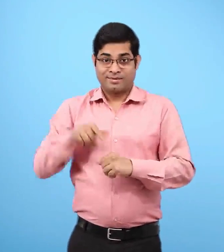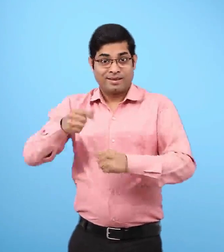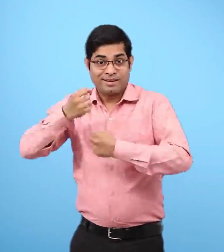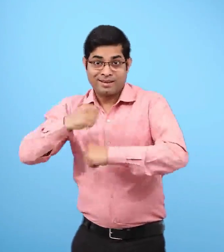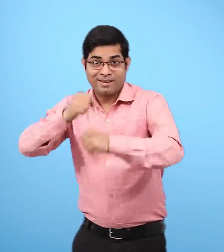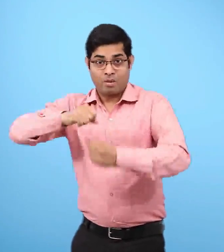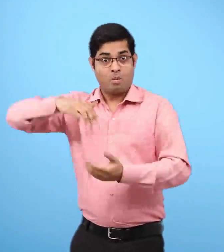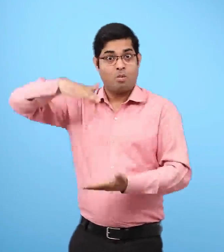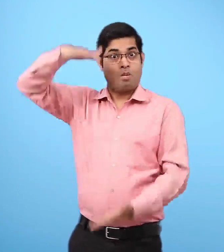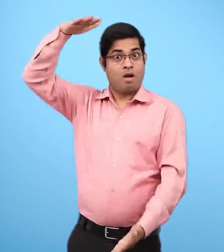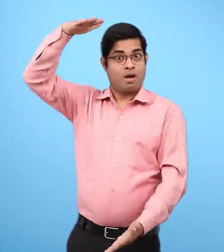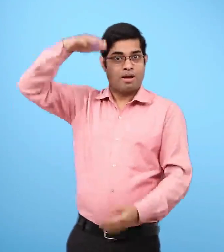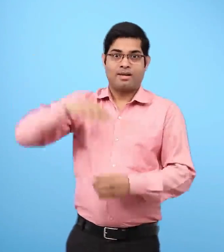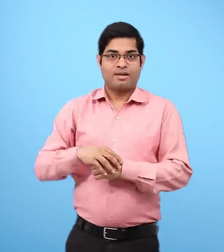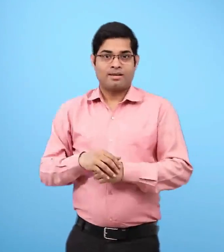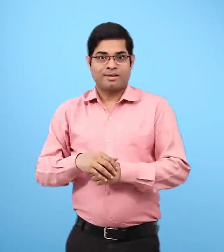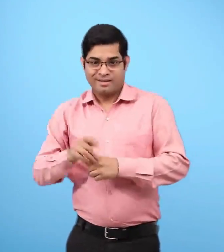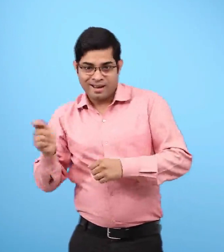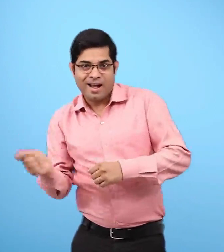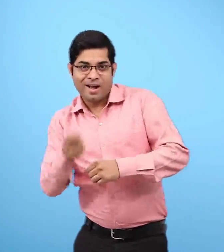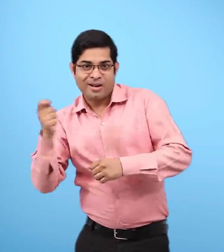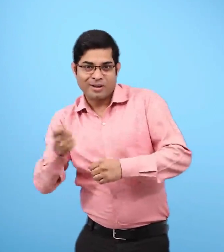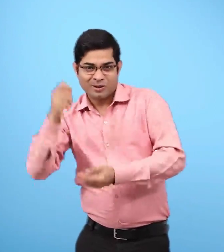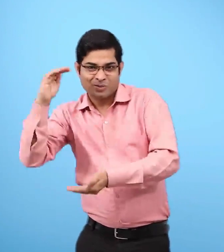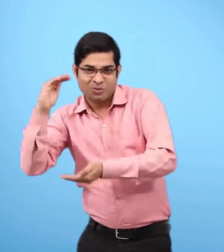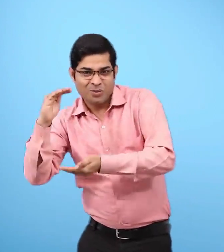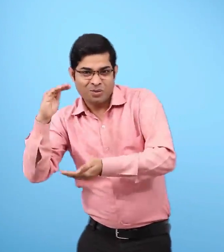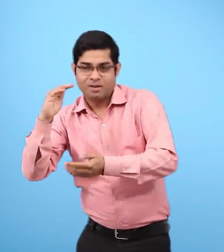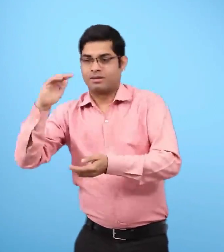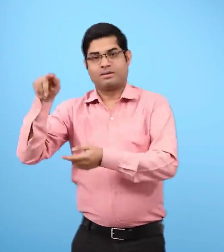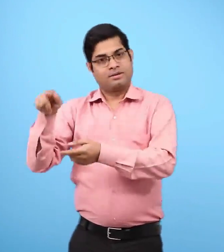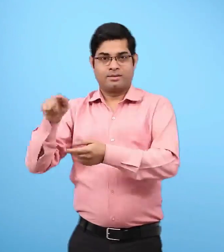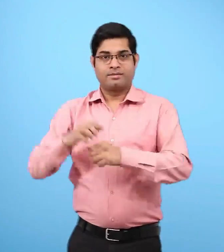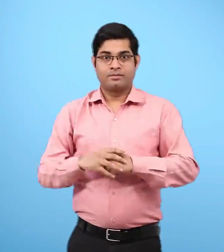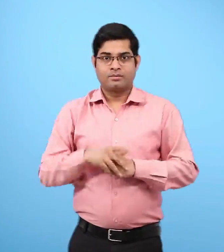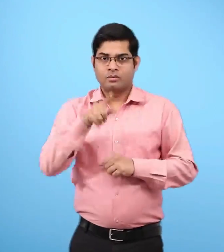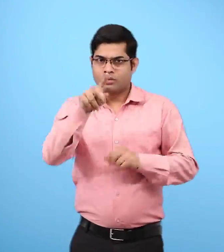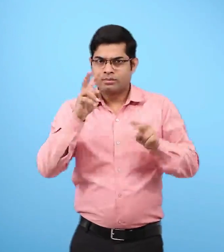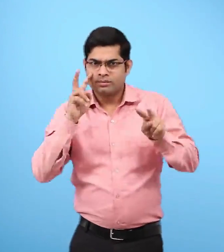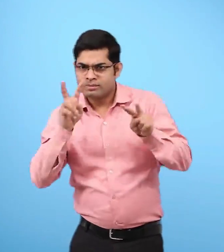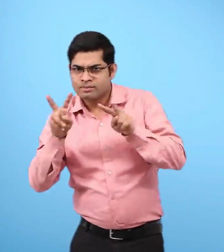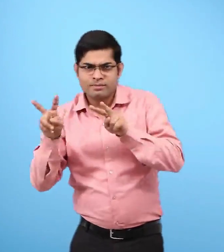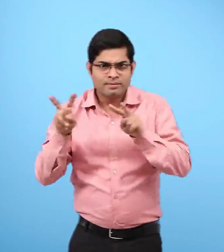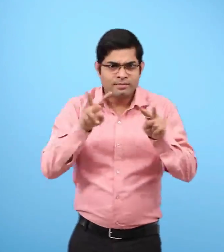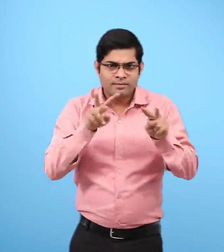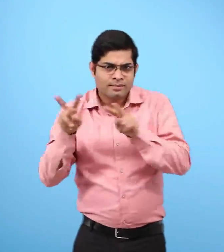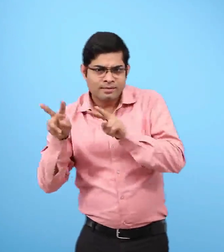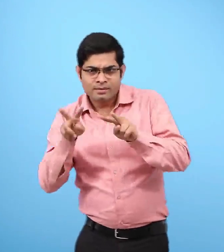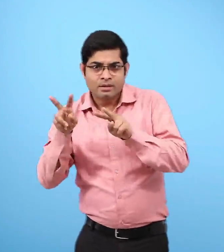Broom 1 has longer handle. Broom 2 has smaller handle. You have